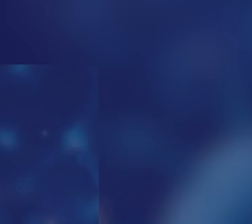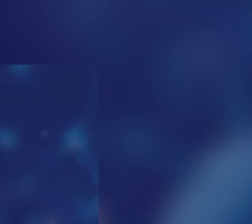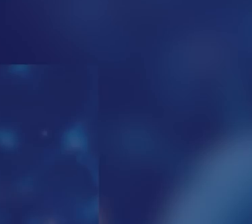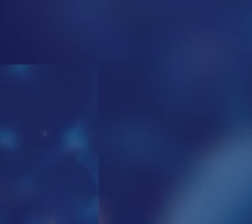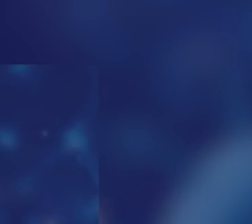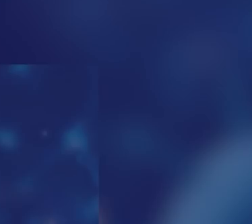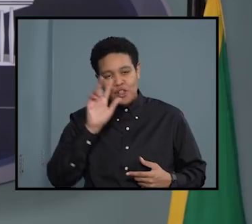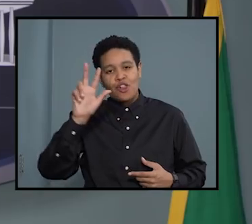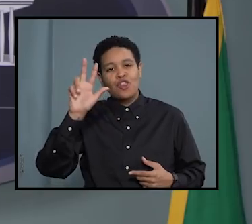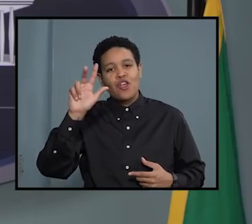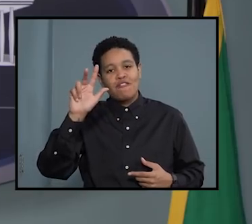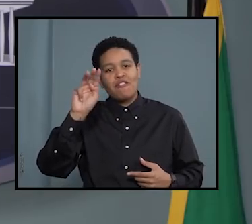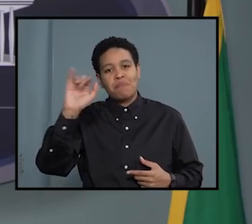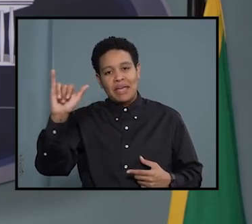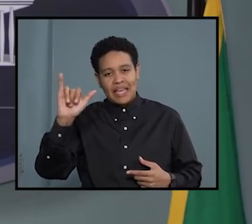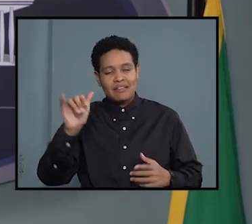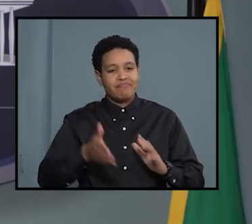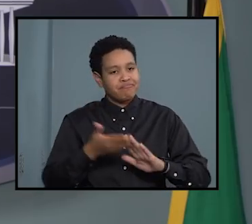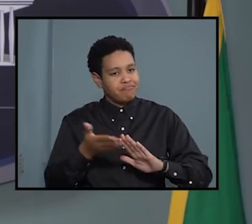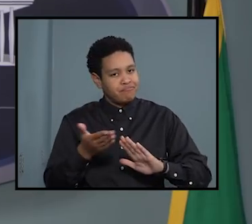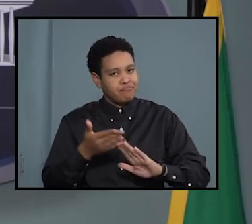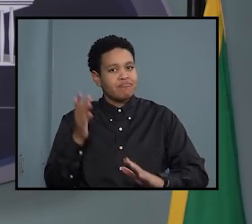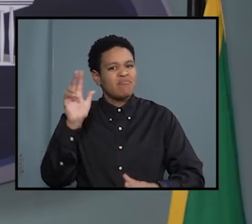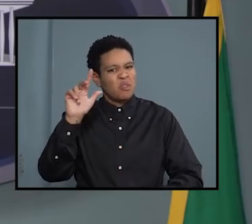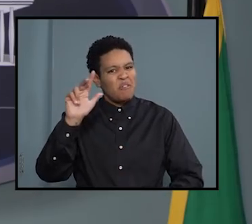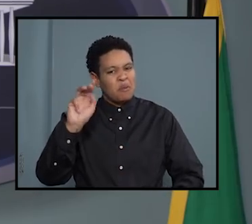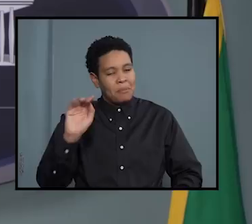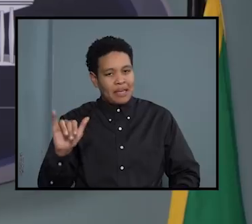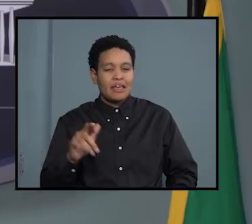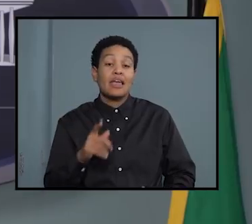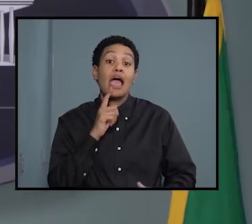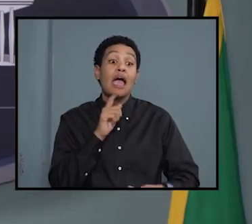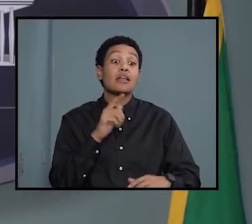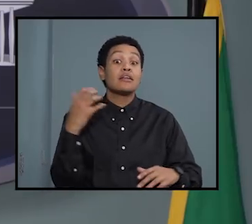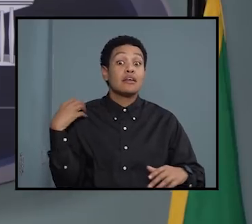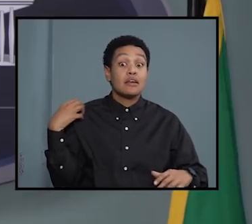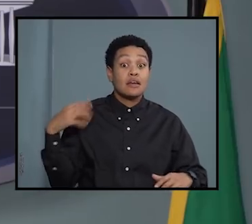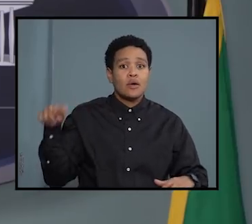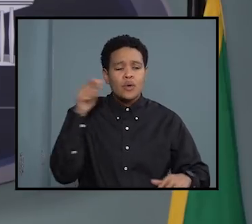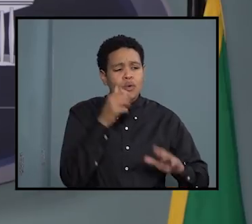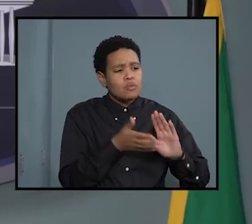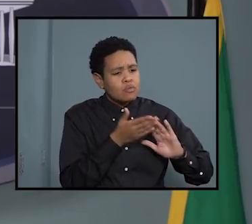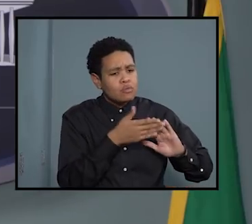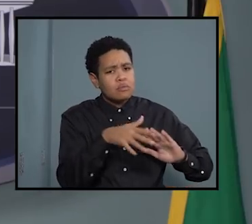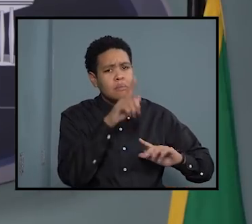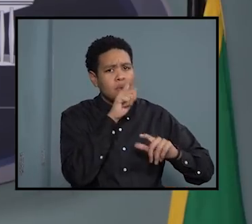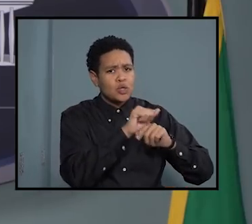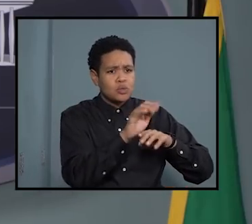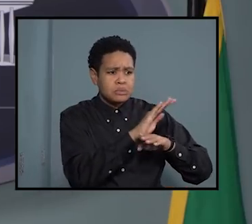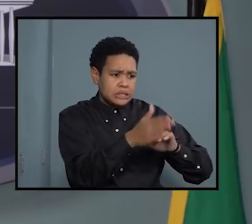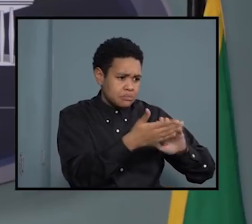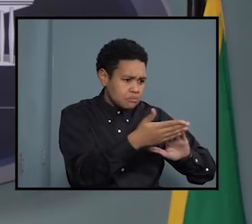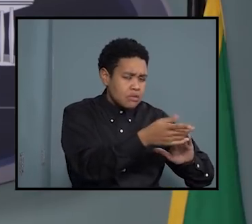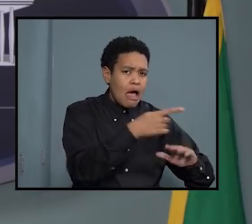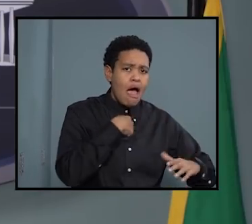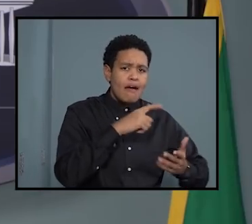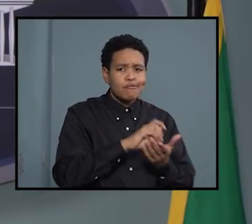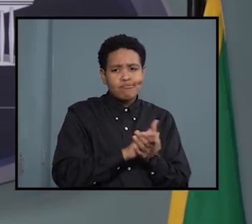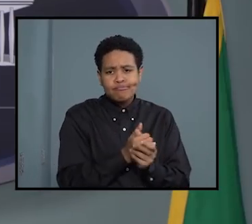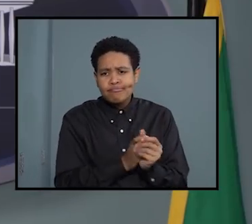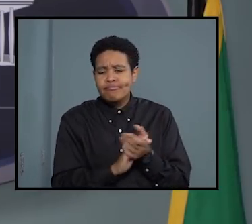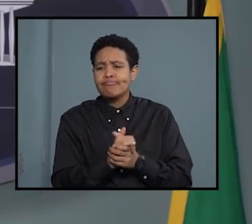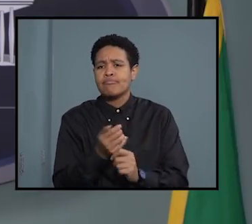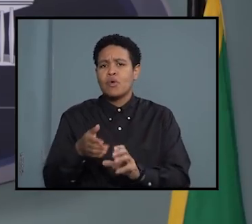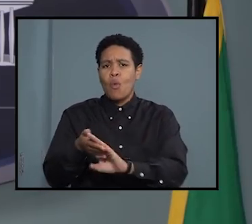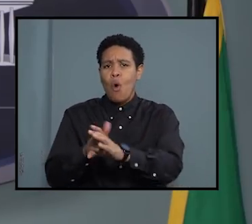2020. And employers to ensure facilities to wash and sanitize hands of all persons